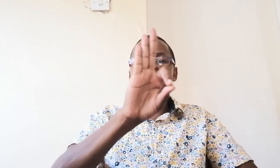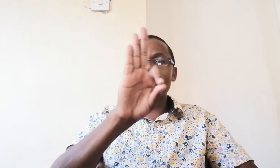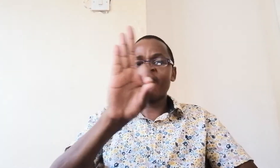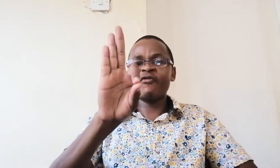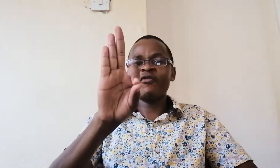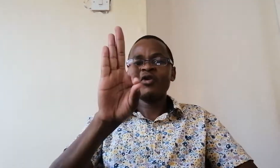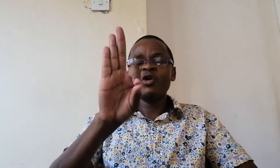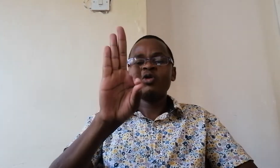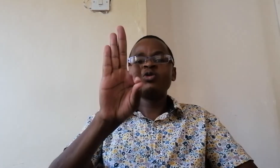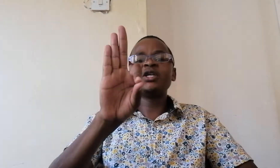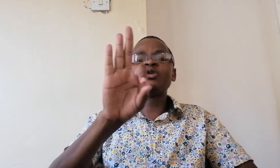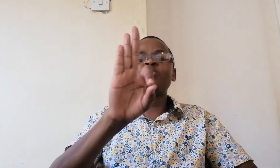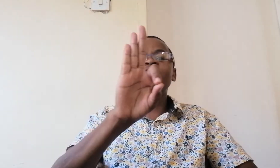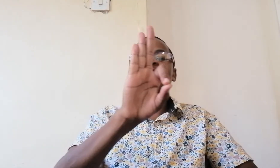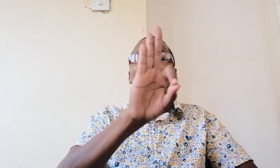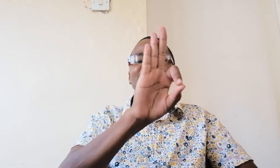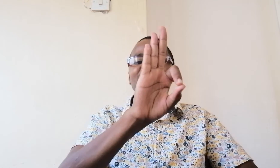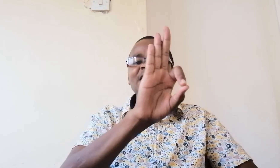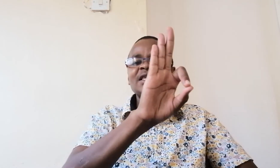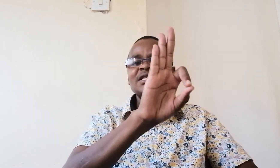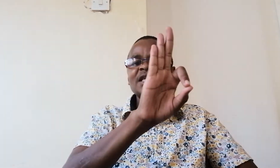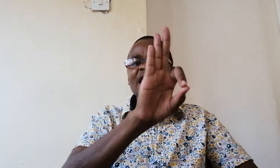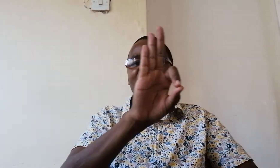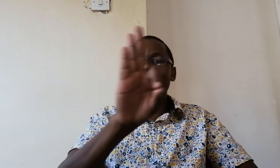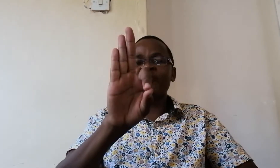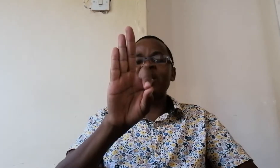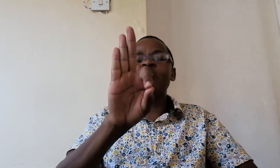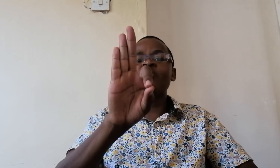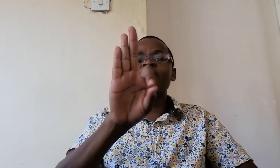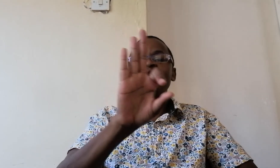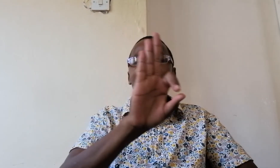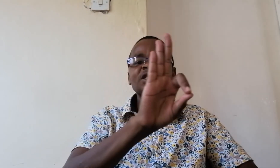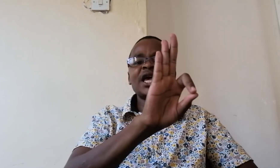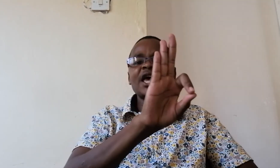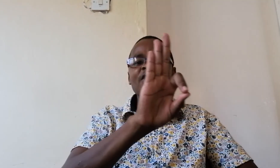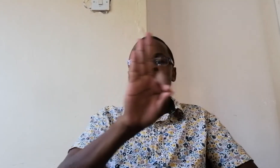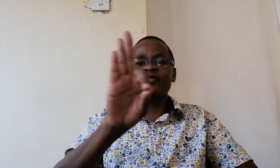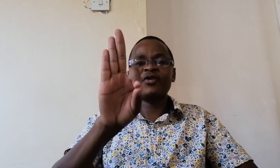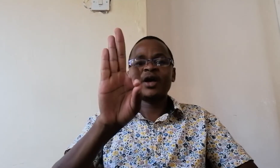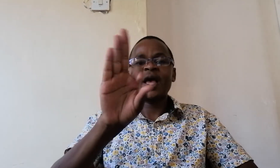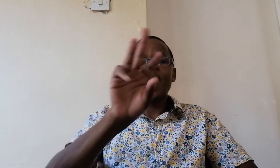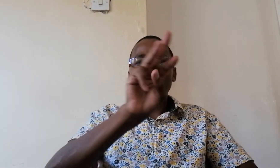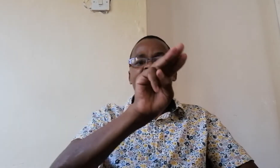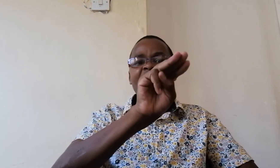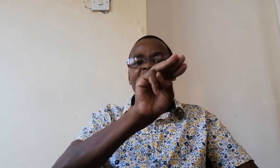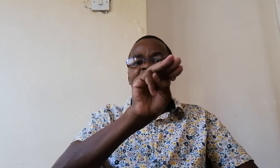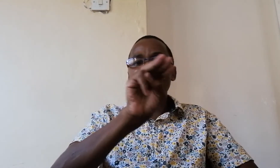F. You will just stress like this, F, like you're moving it. F,